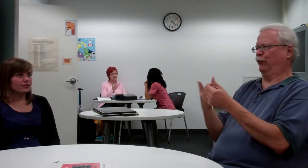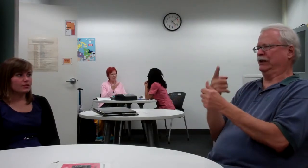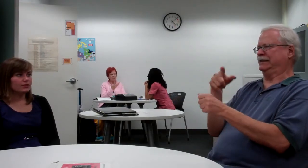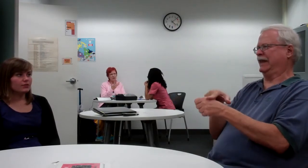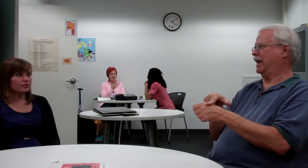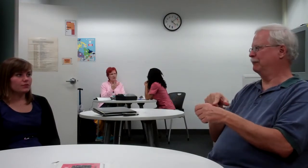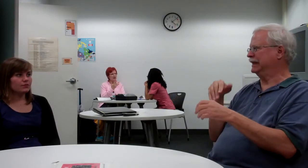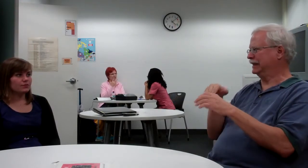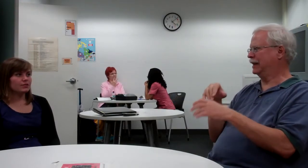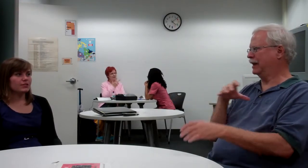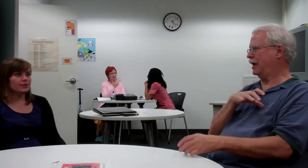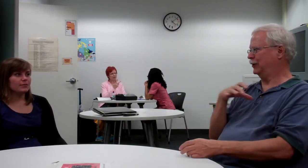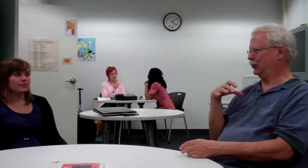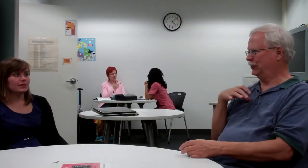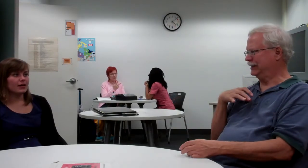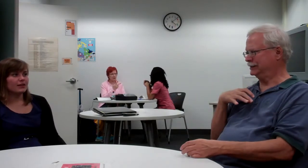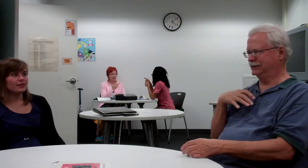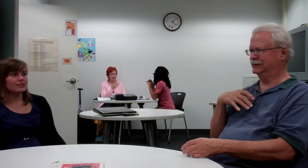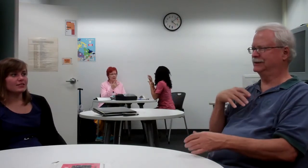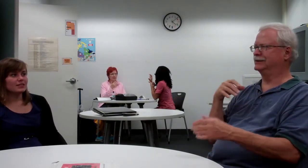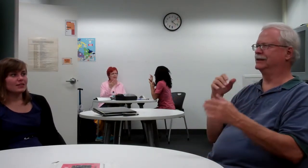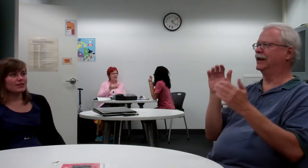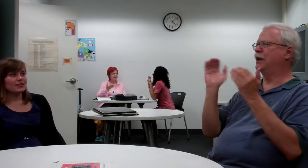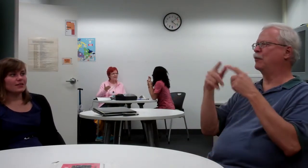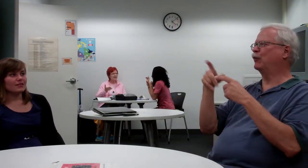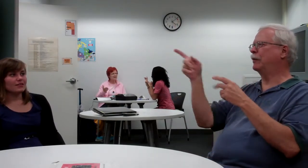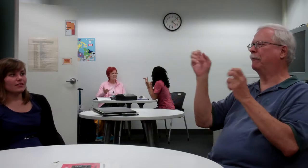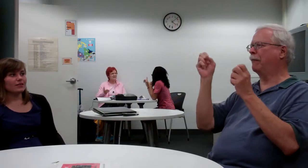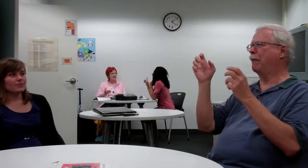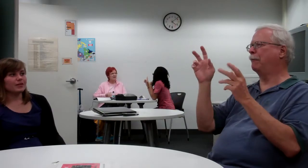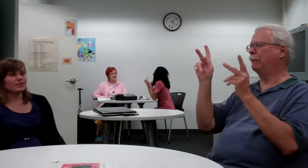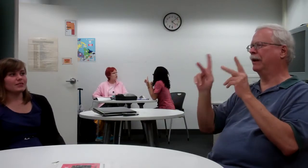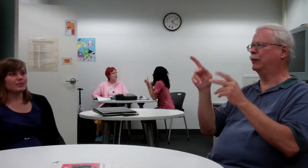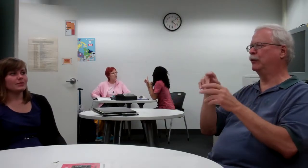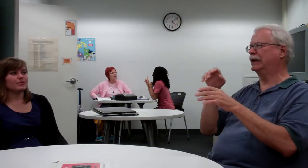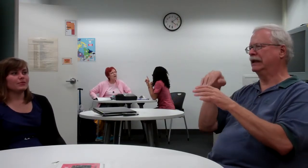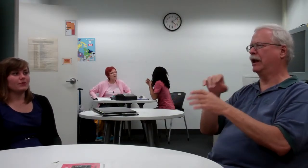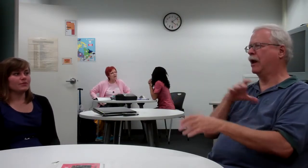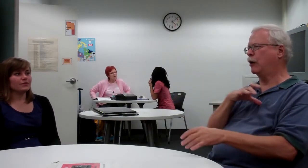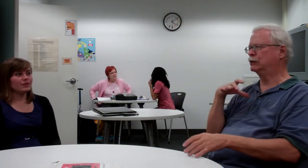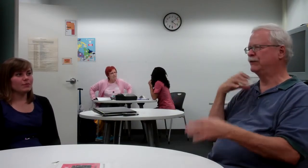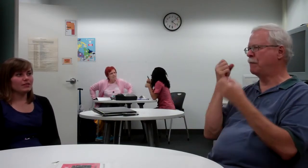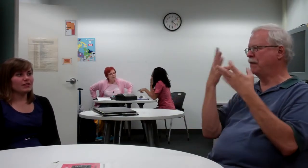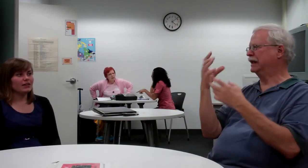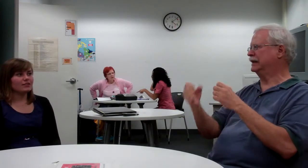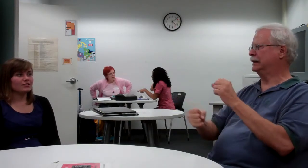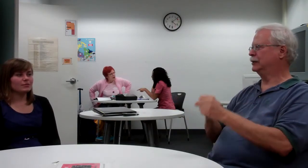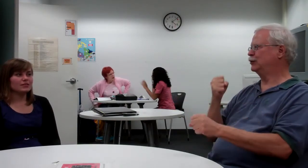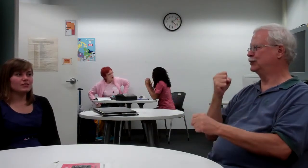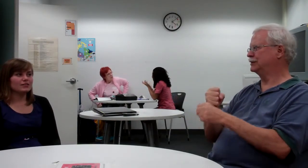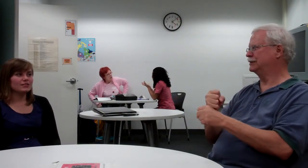The new first-time people in Congress compared to the people who have been in Congress for many years,